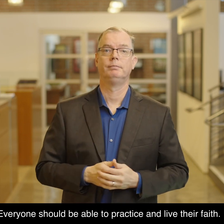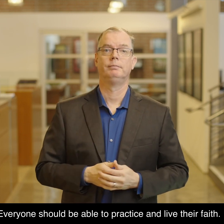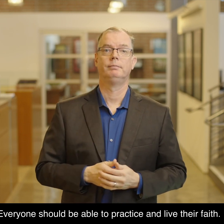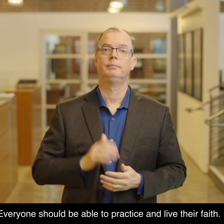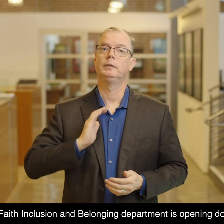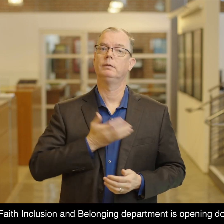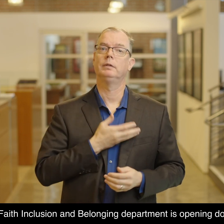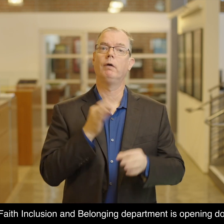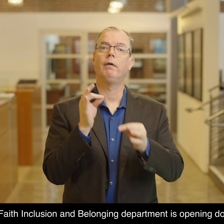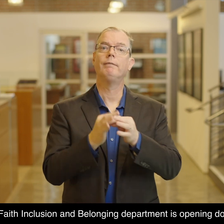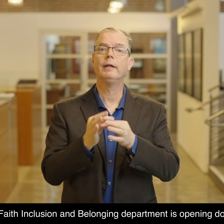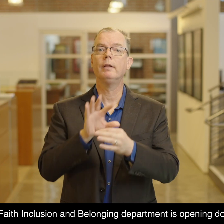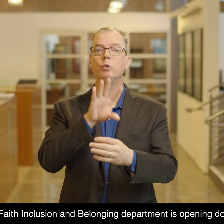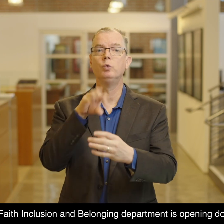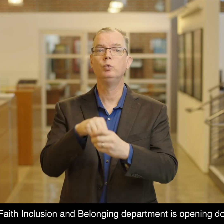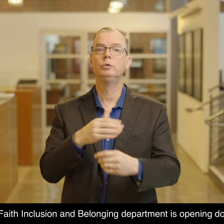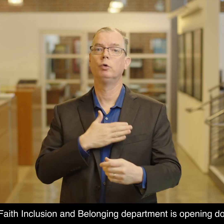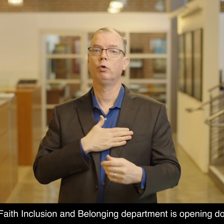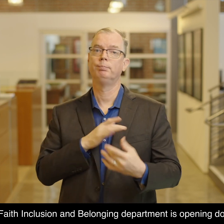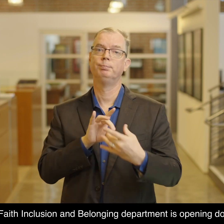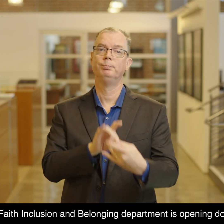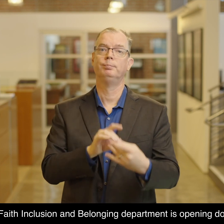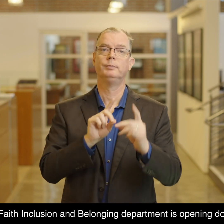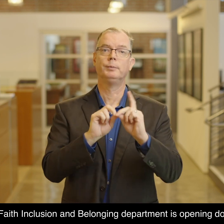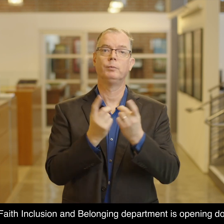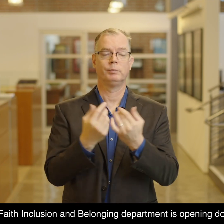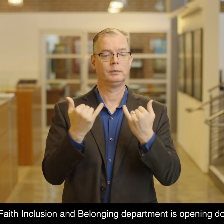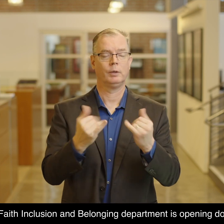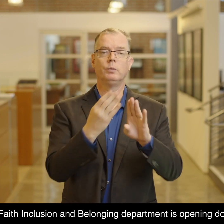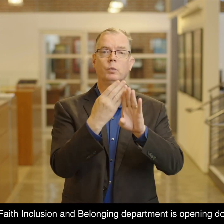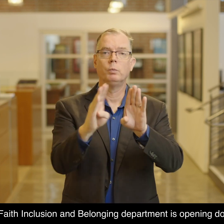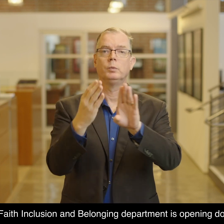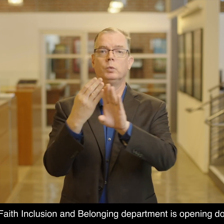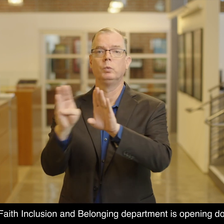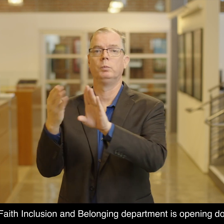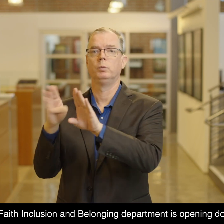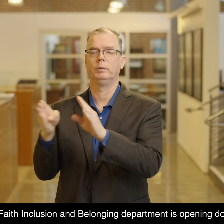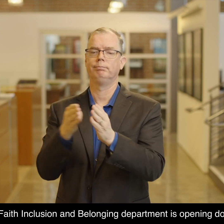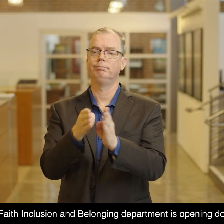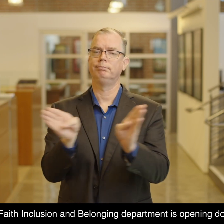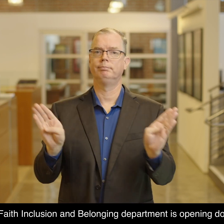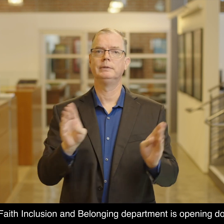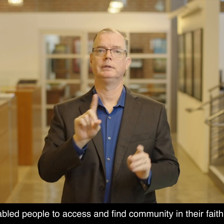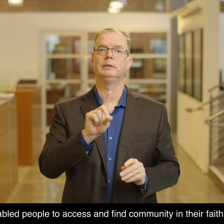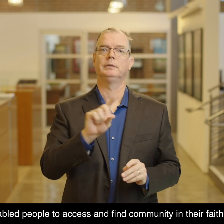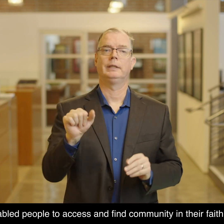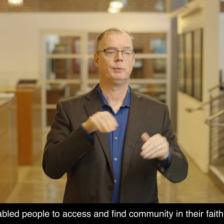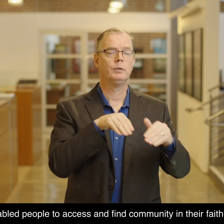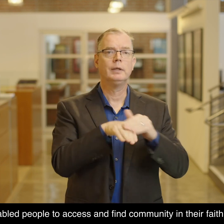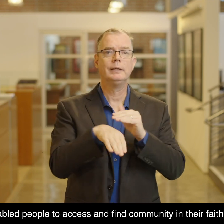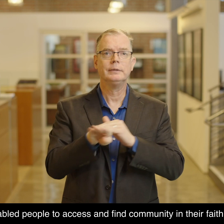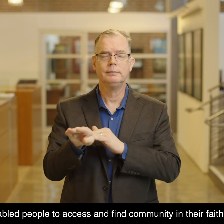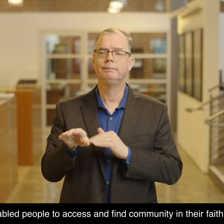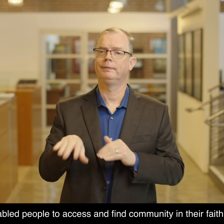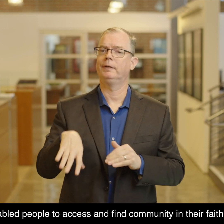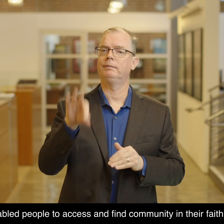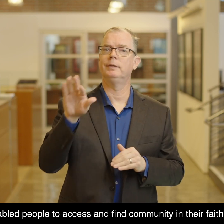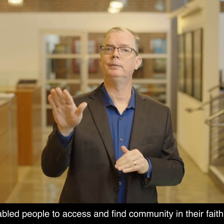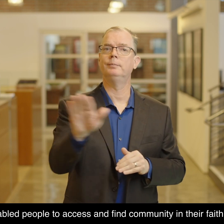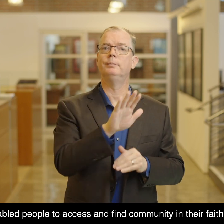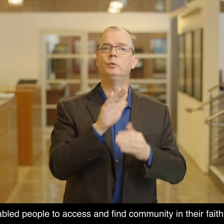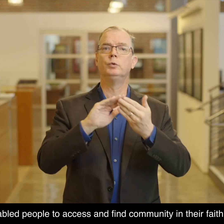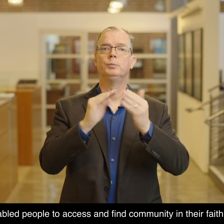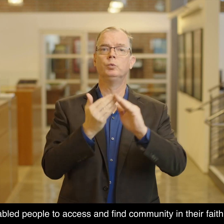faith. Our Faith, Inclusion, and Belonging Department is opening doors for all disabled